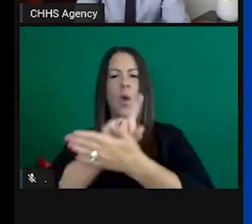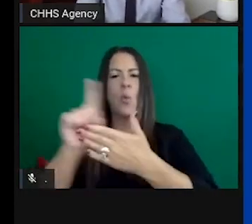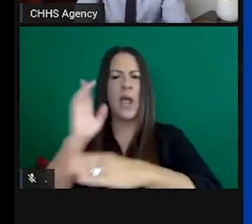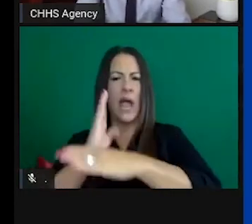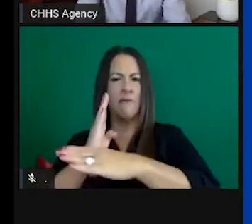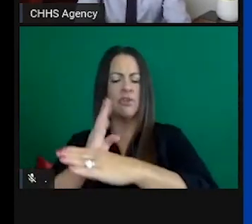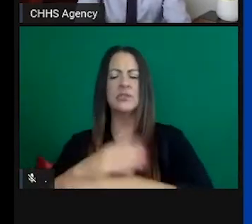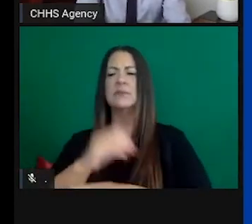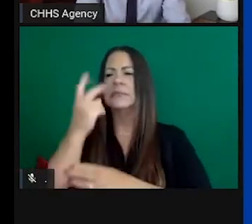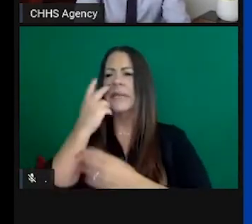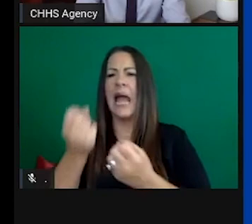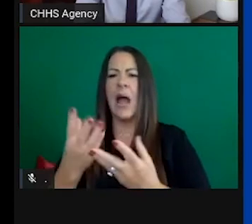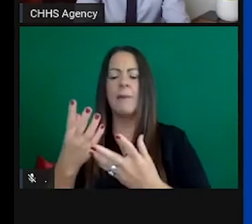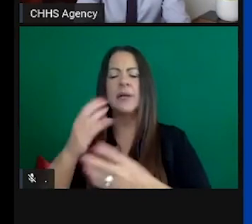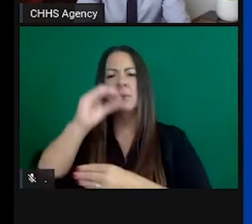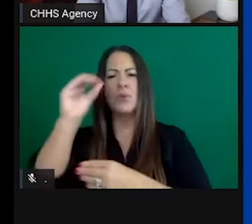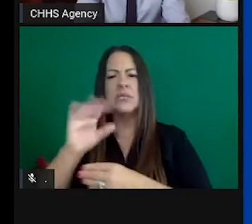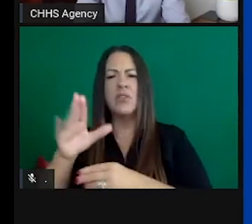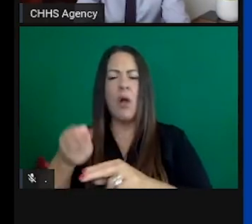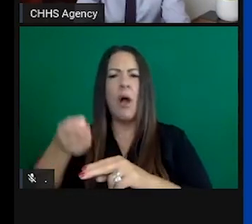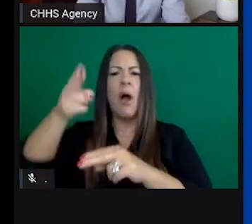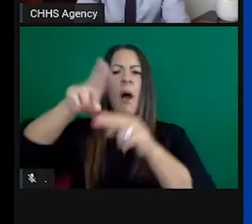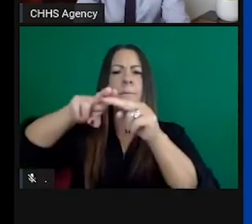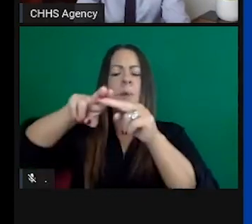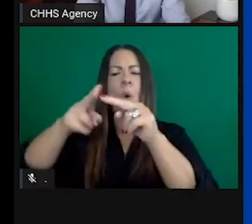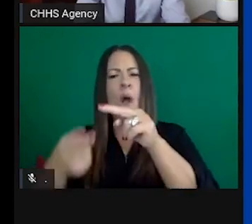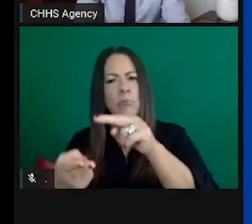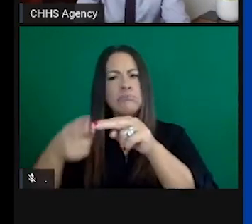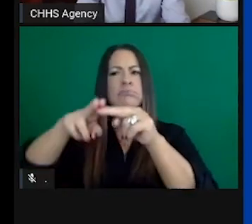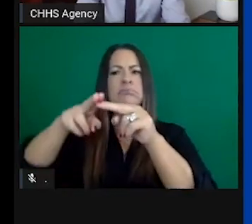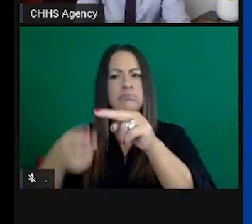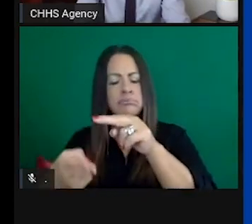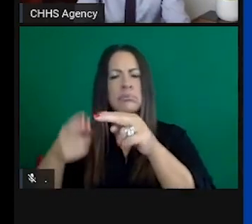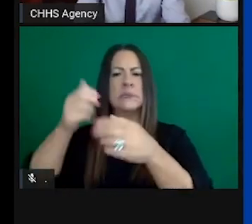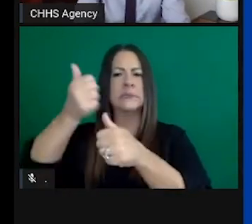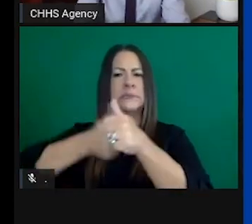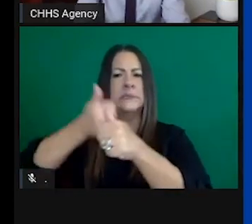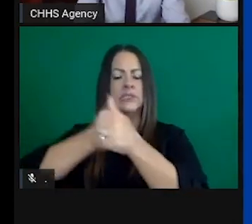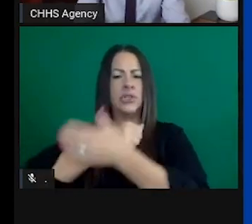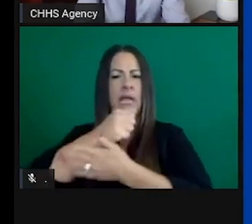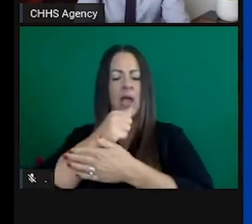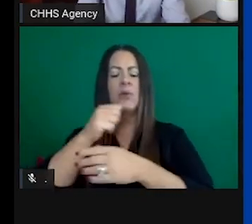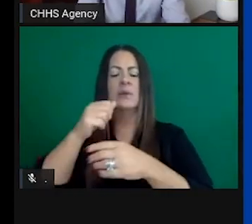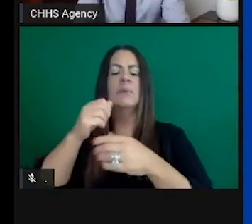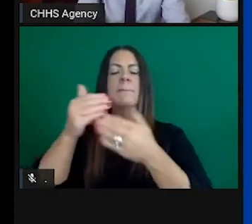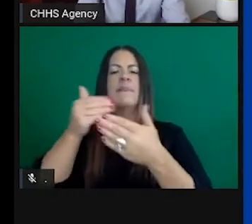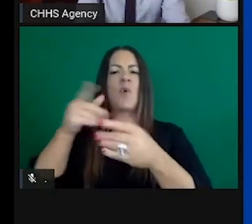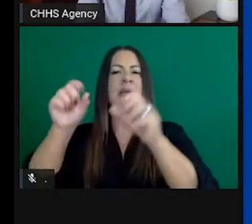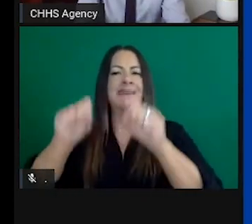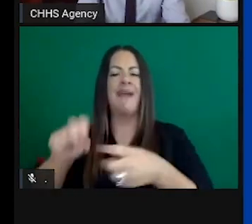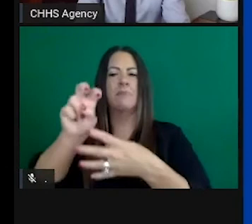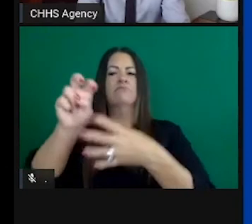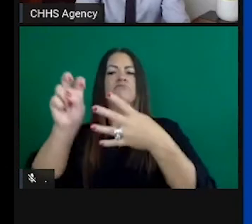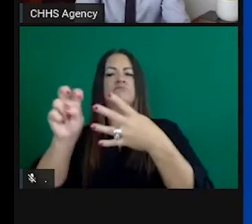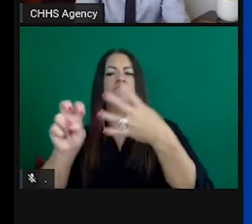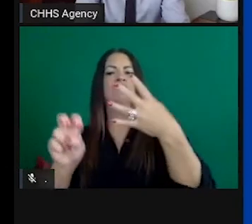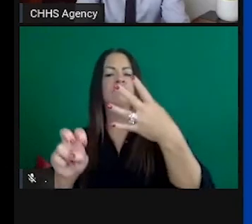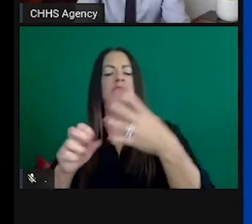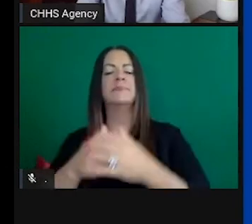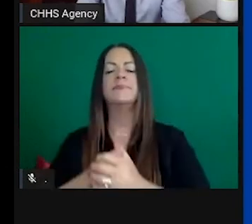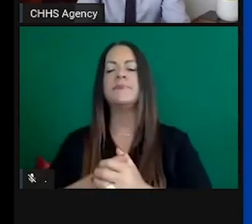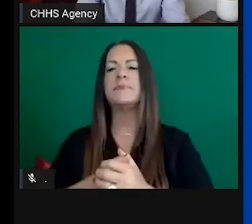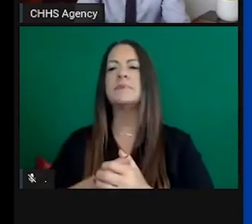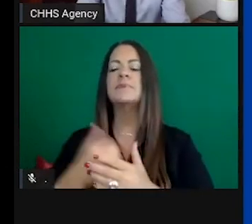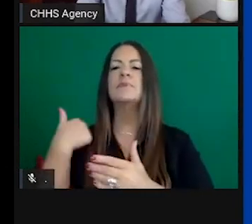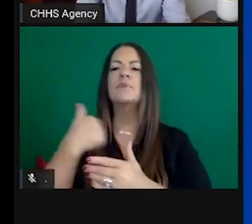adjusted case rate. We are also continuing to work on our equity measure. We're working very closely with a number of stakeholders, both